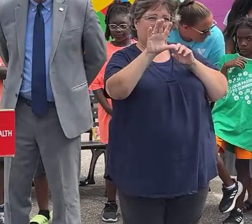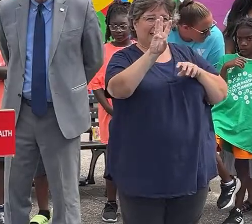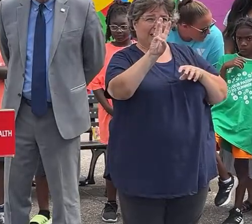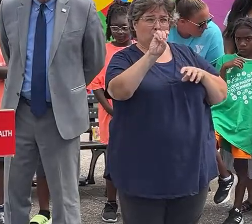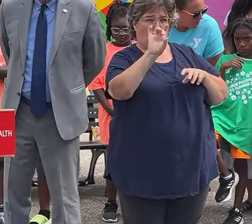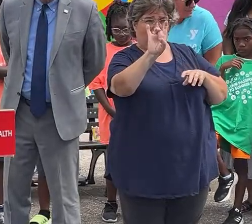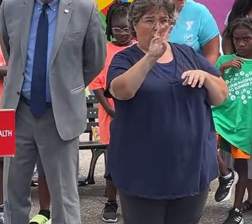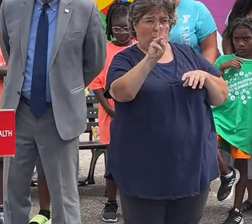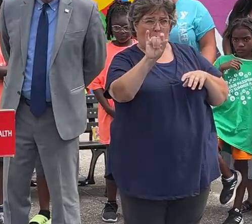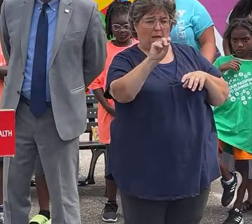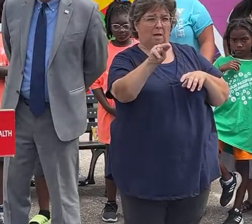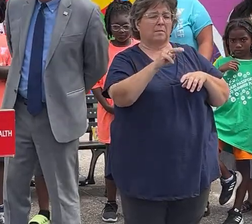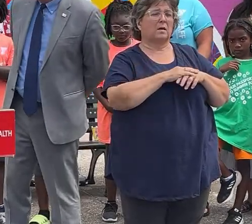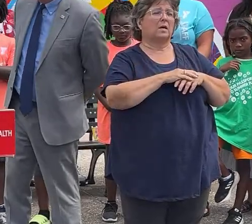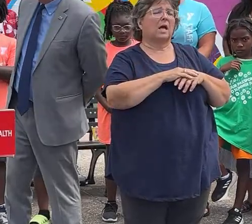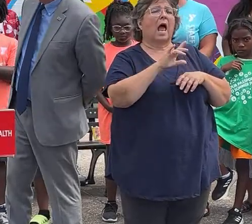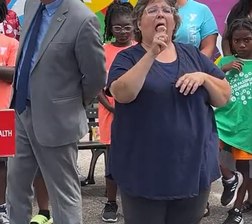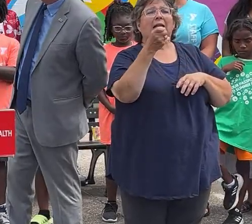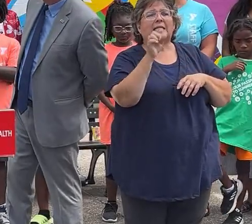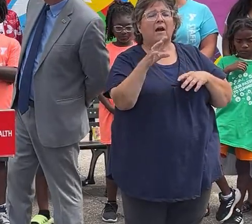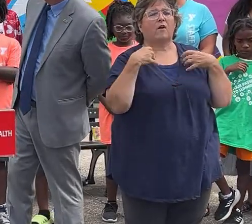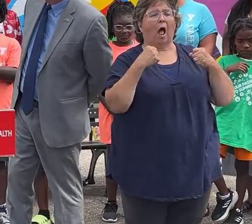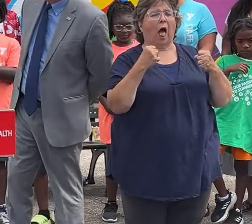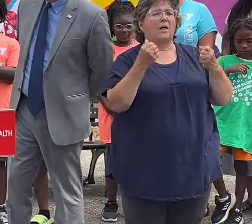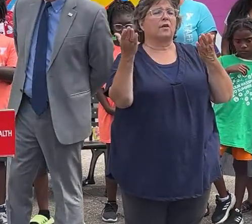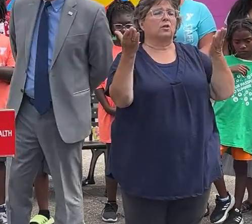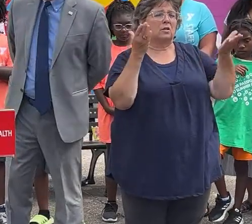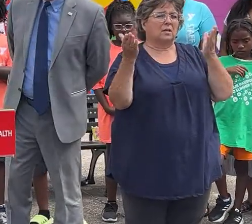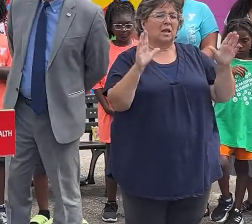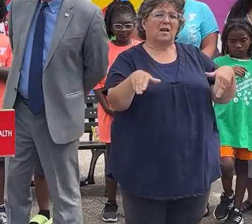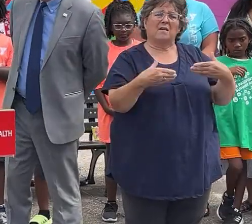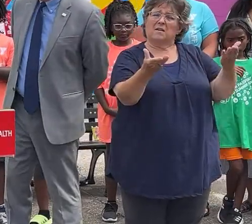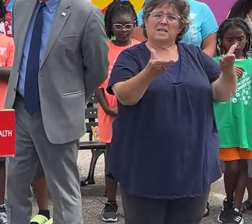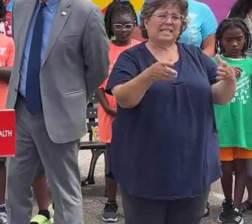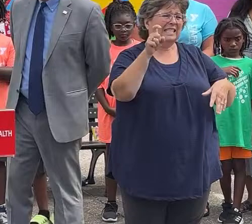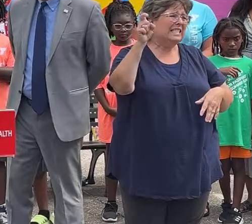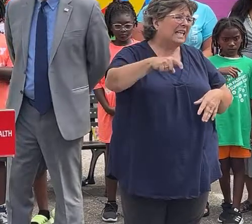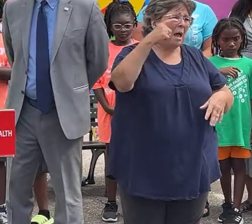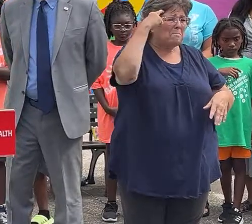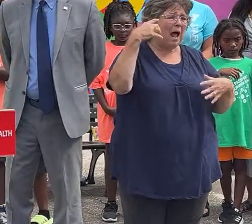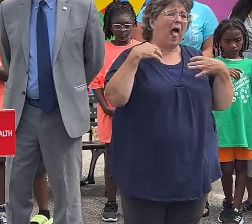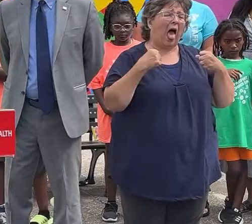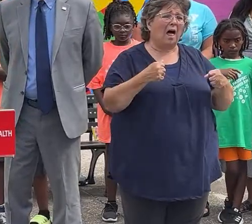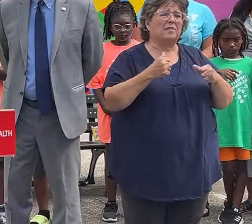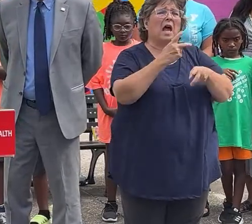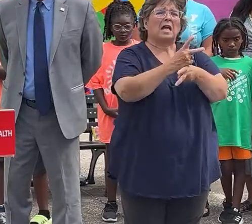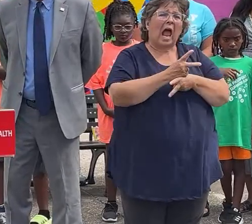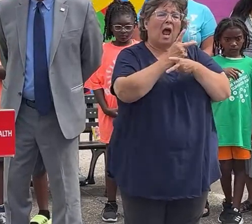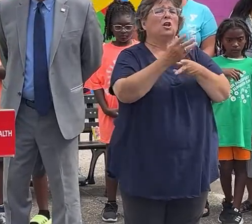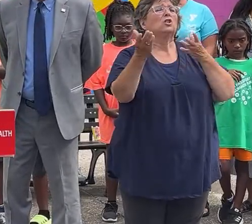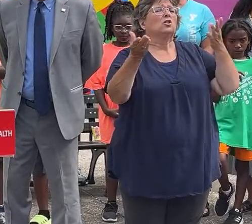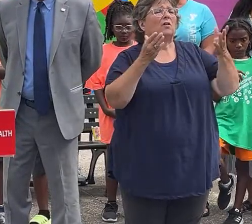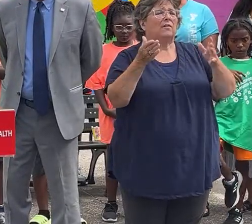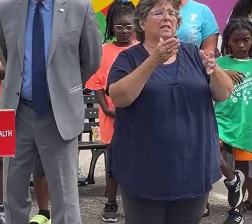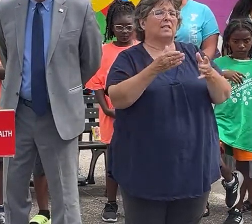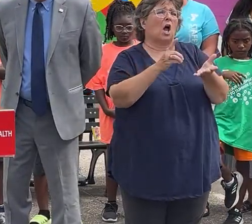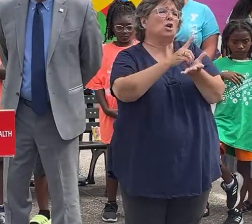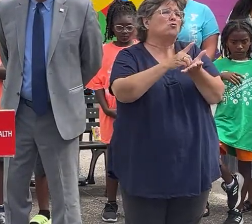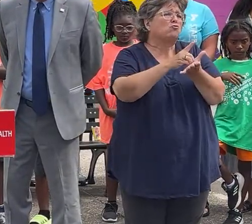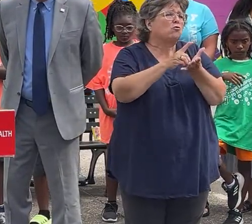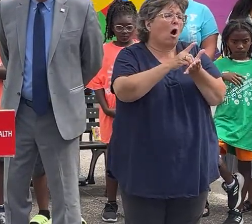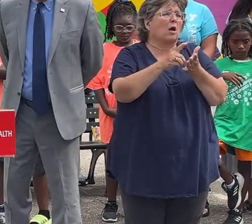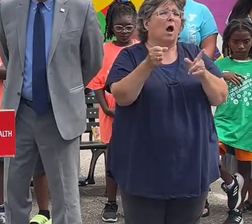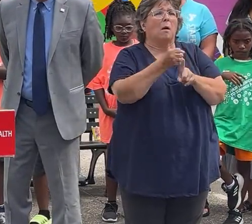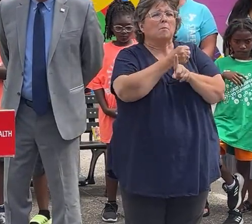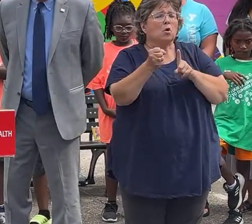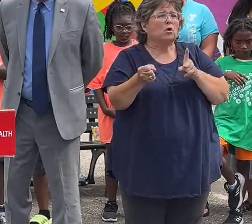William Street, Endeavor Health Services. And they're providing very needed mental health care services and substance abuse services. So